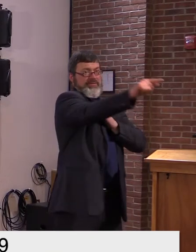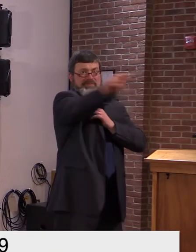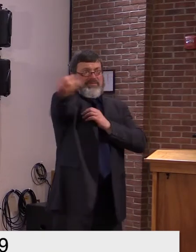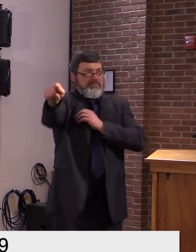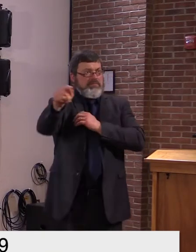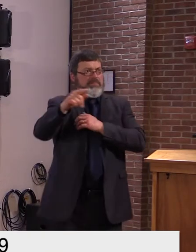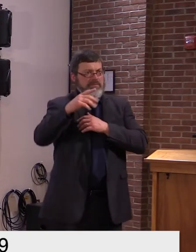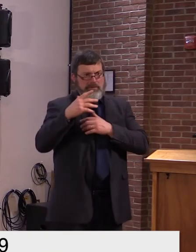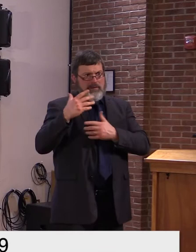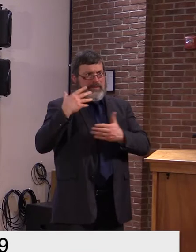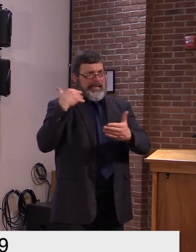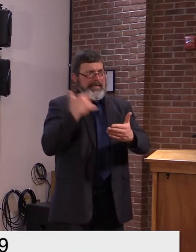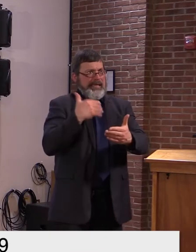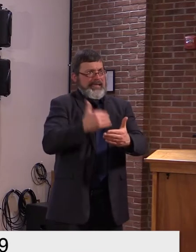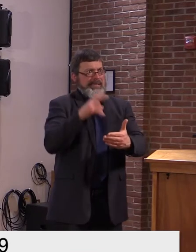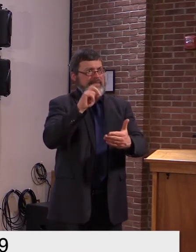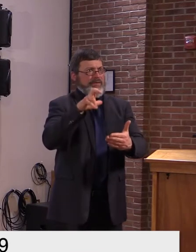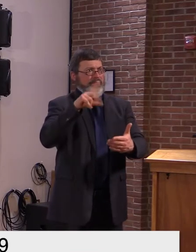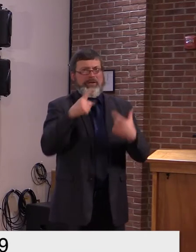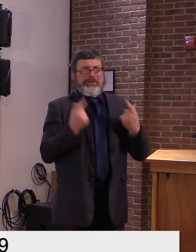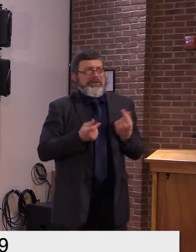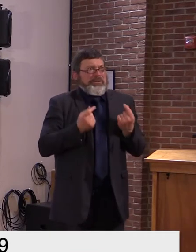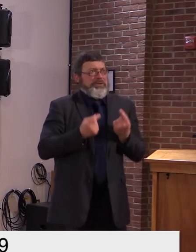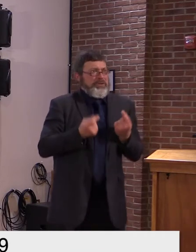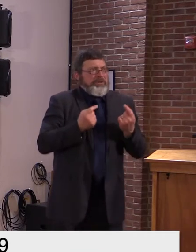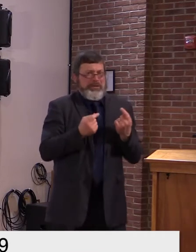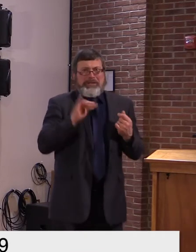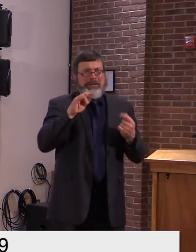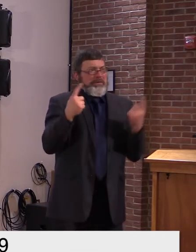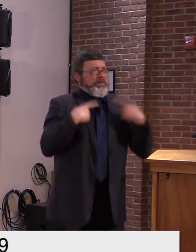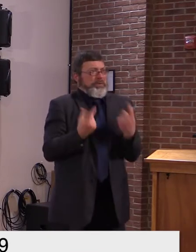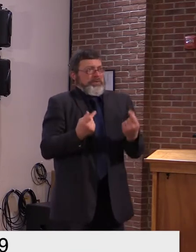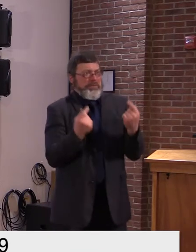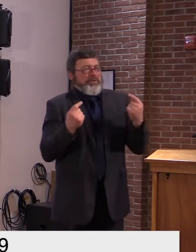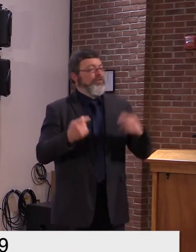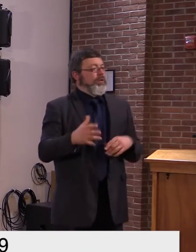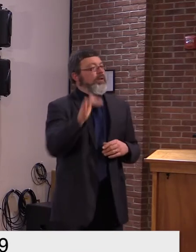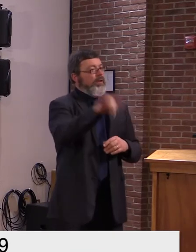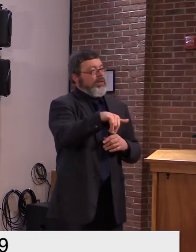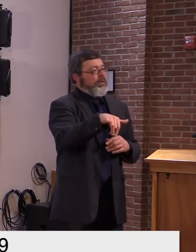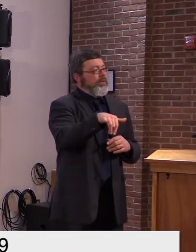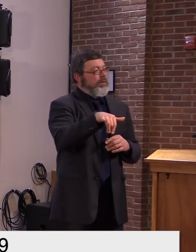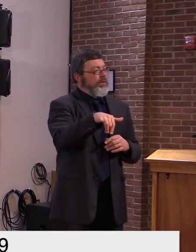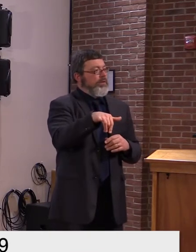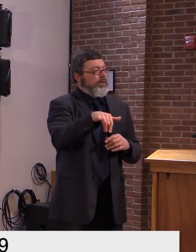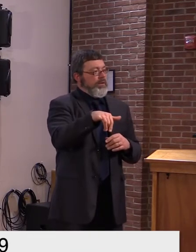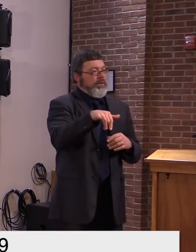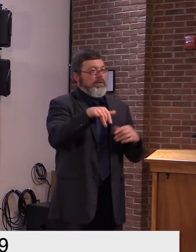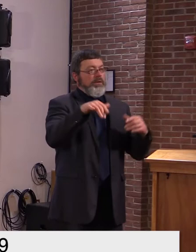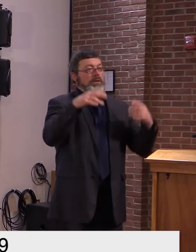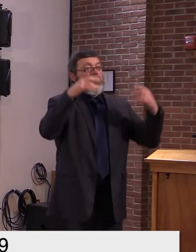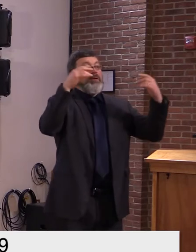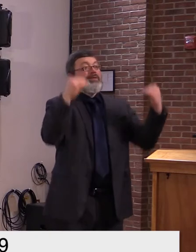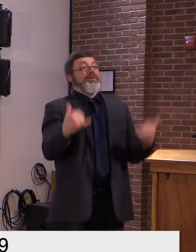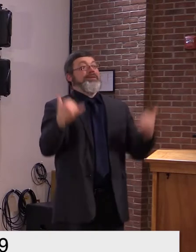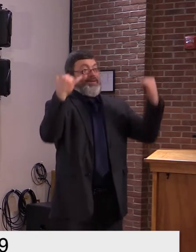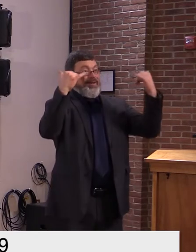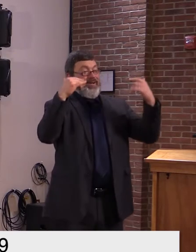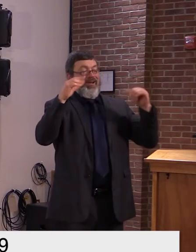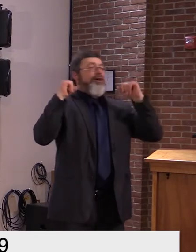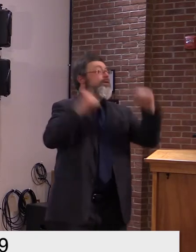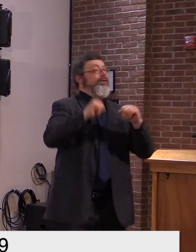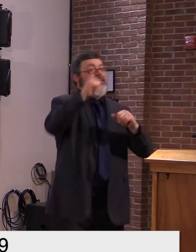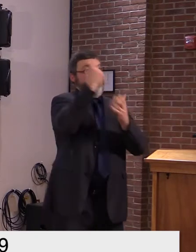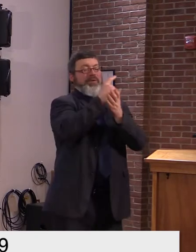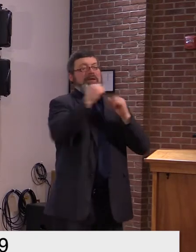to extend unemployment. But that's not a long time, and it's not a lot of security. So that, I think, is a task that is going to await us again